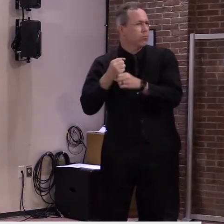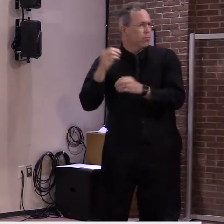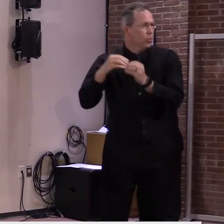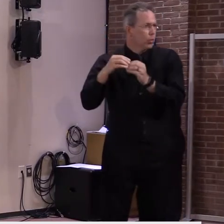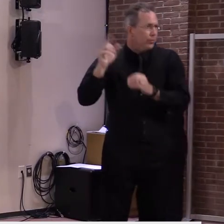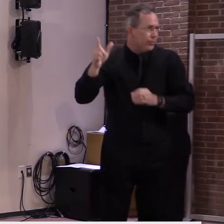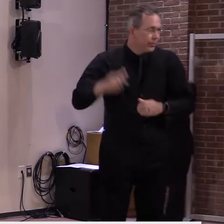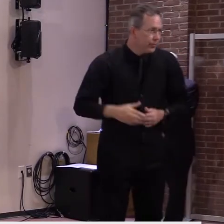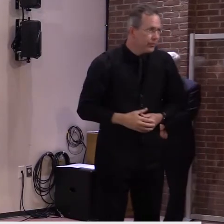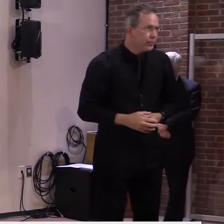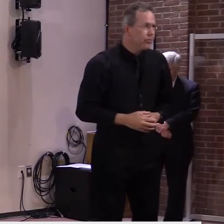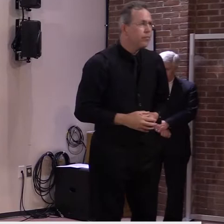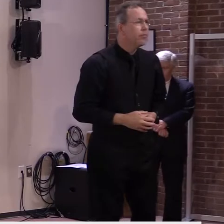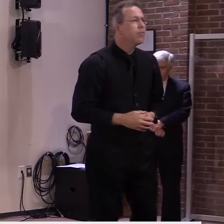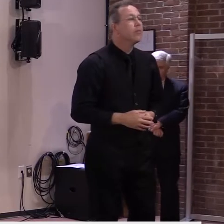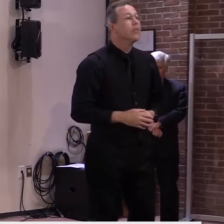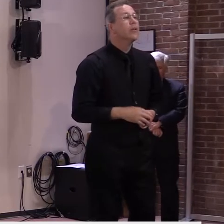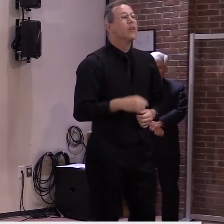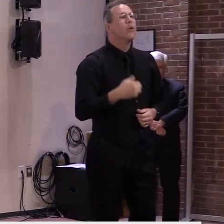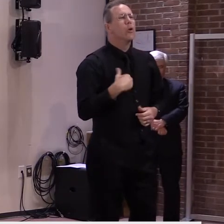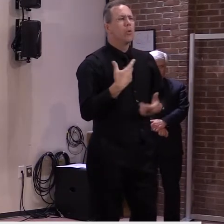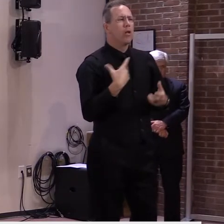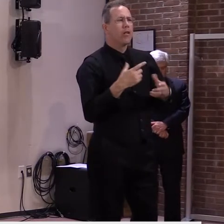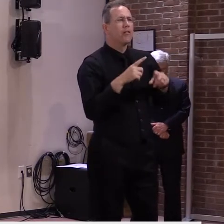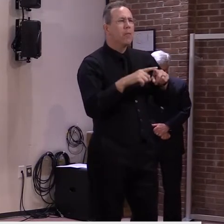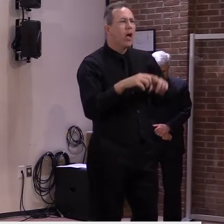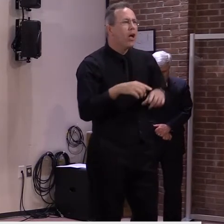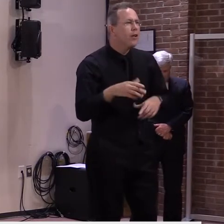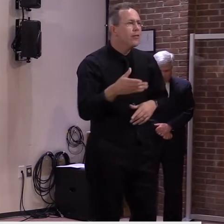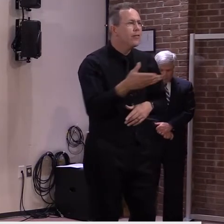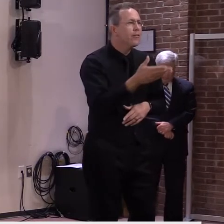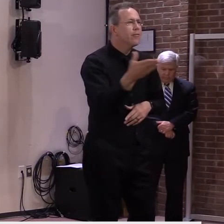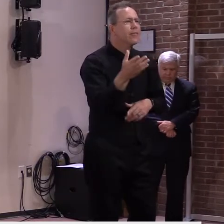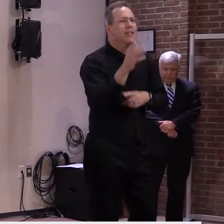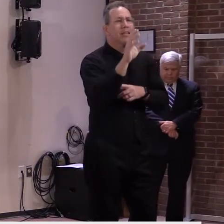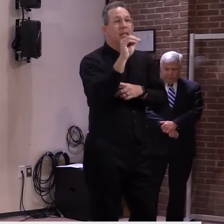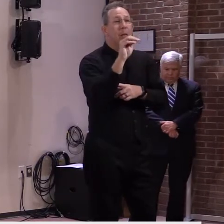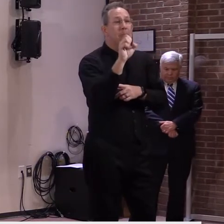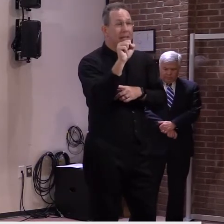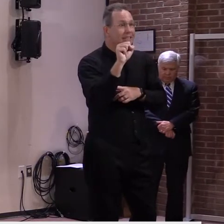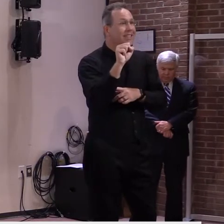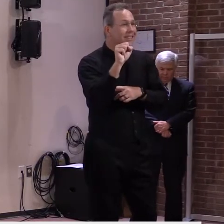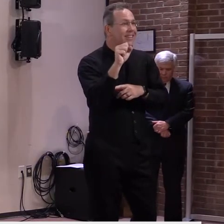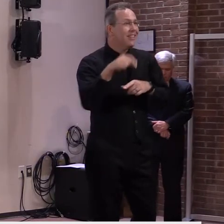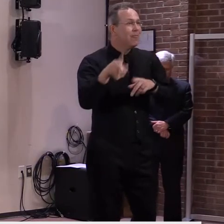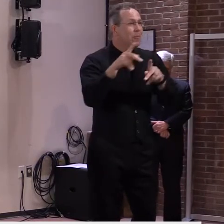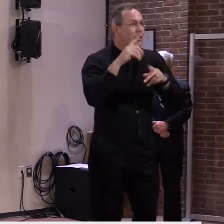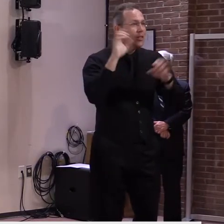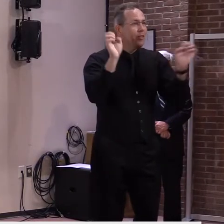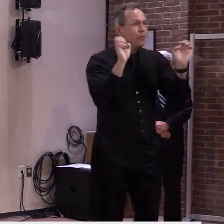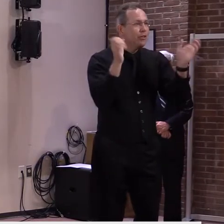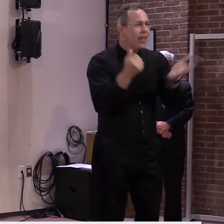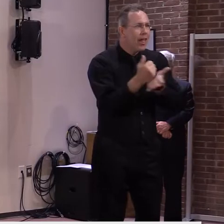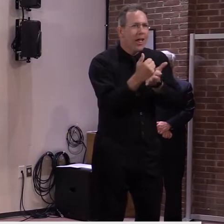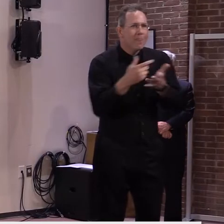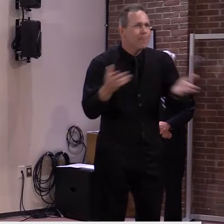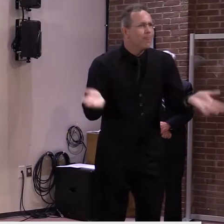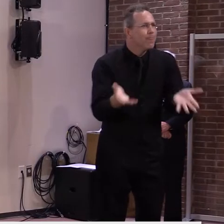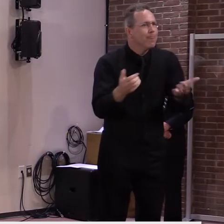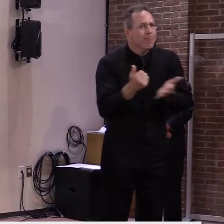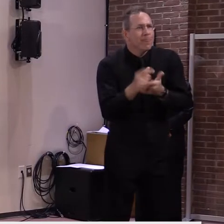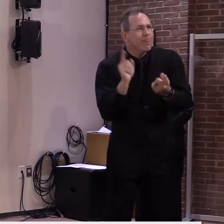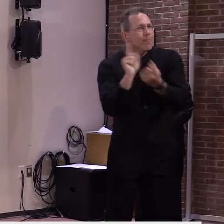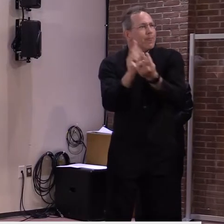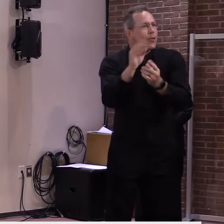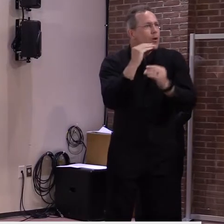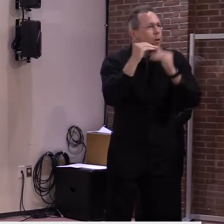to lead the country in vaccinations. Their commitment to our communities and willingness to serve embody the best of